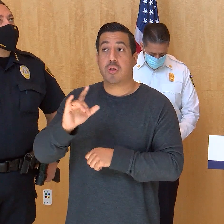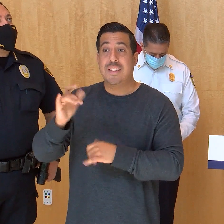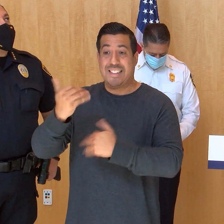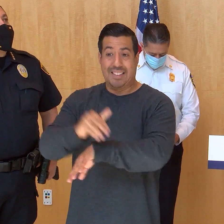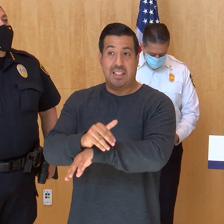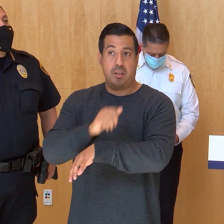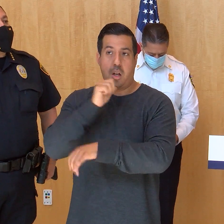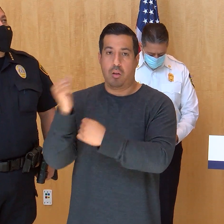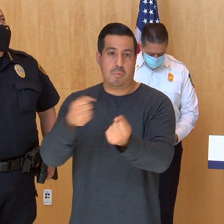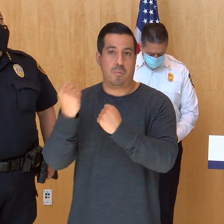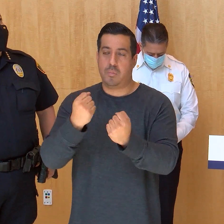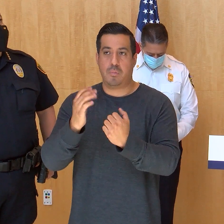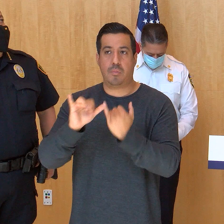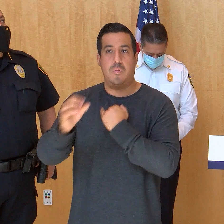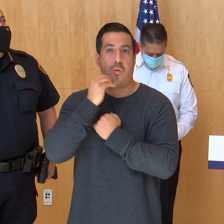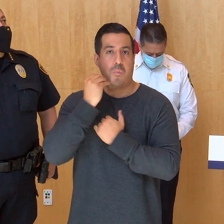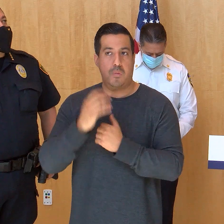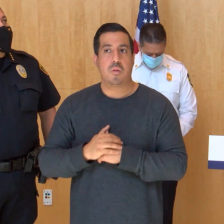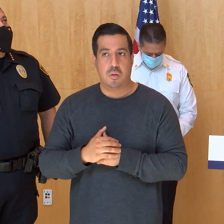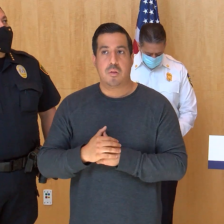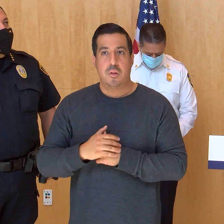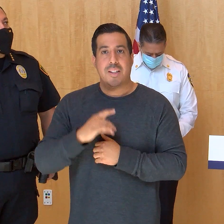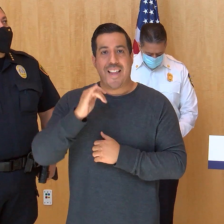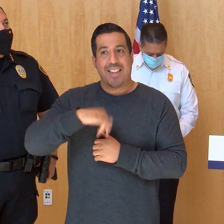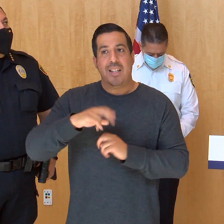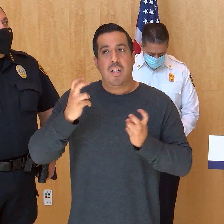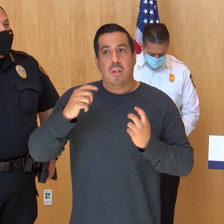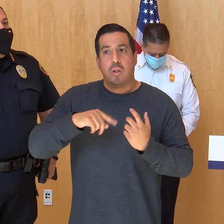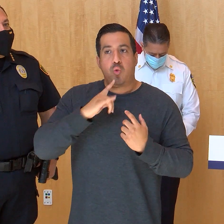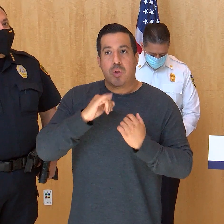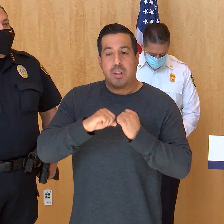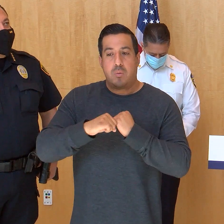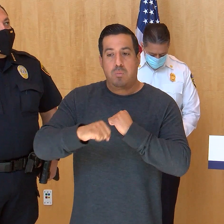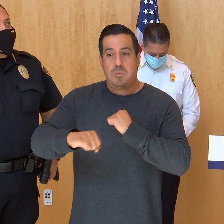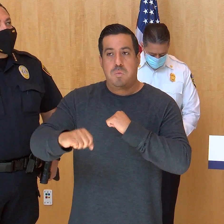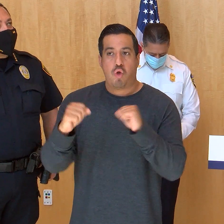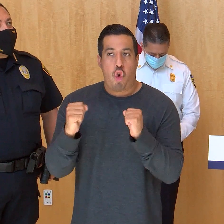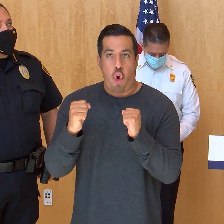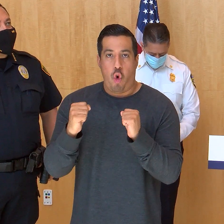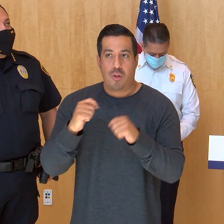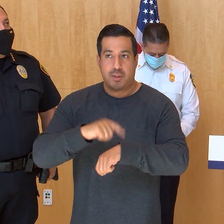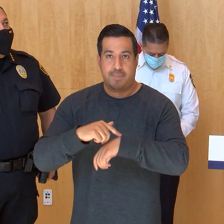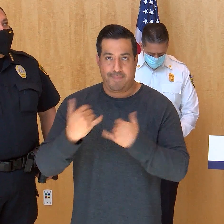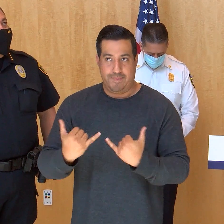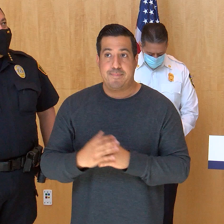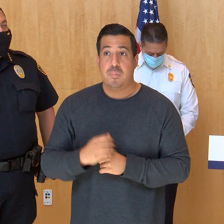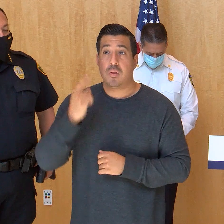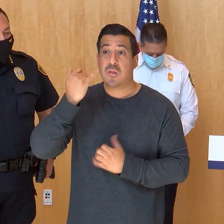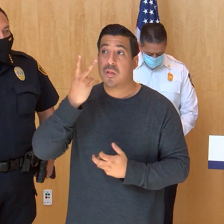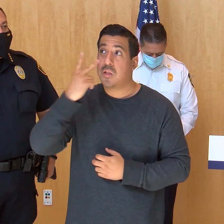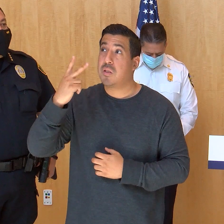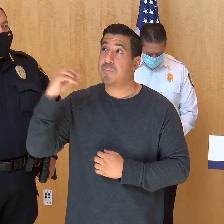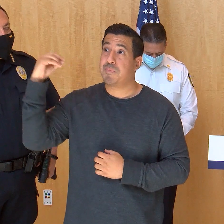off the road again, okay? This is one of those extended cold periods, okay? And though the sun may be out